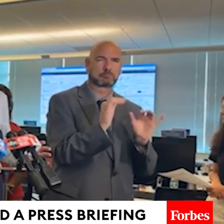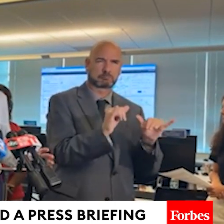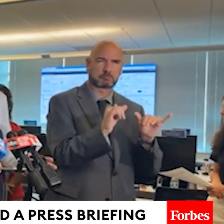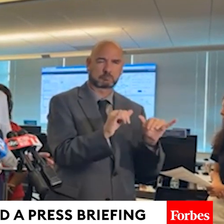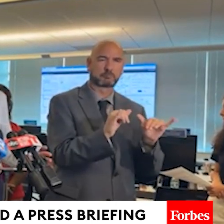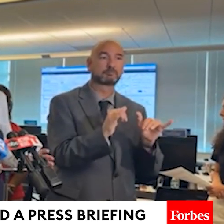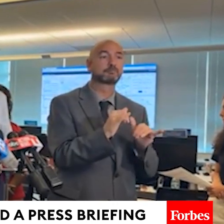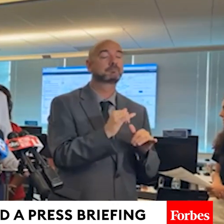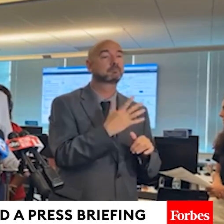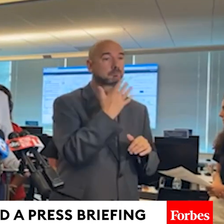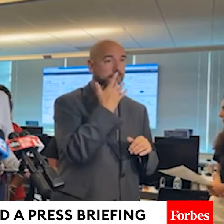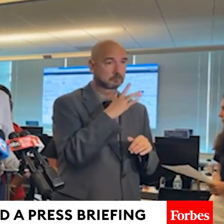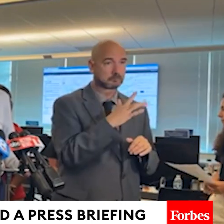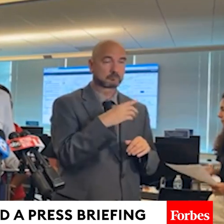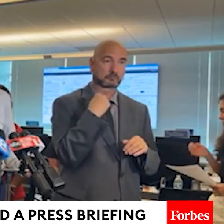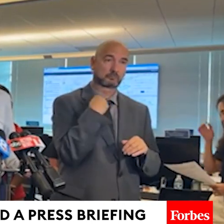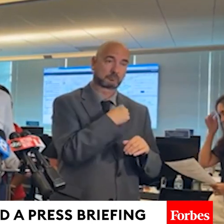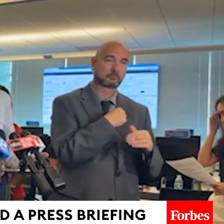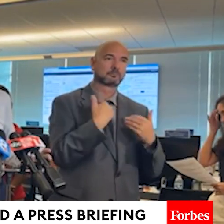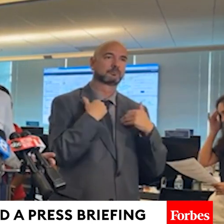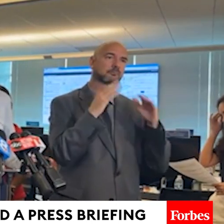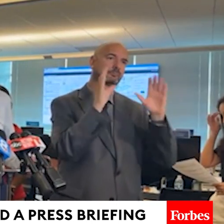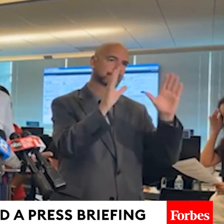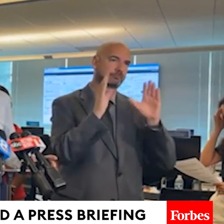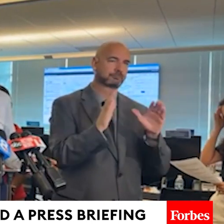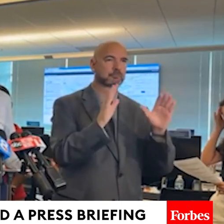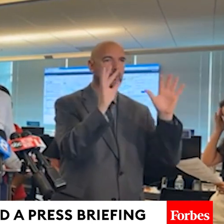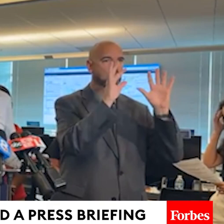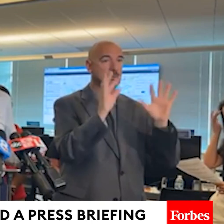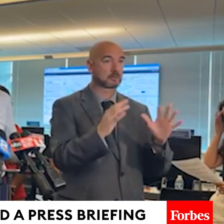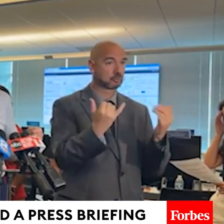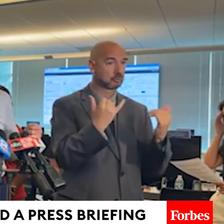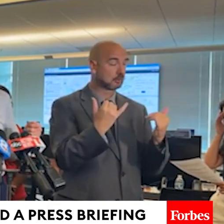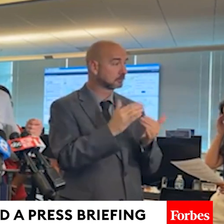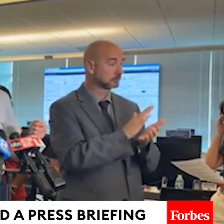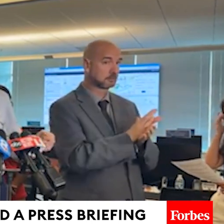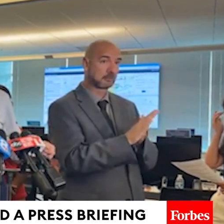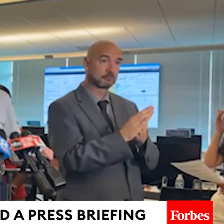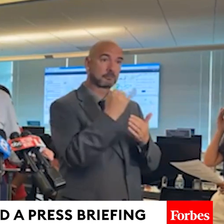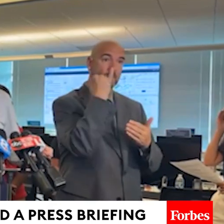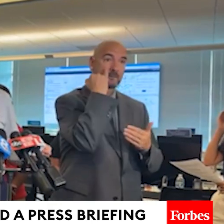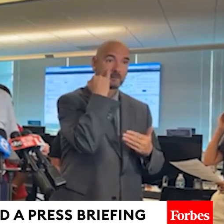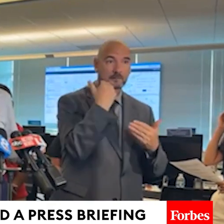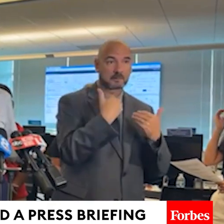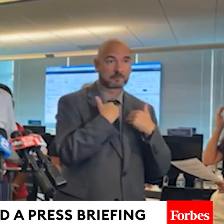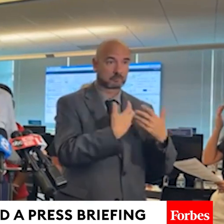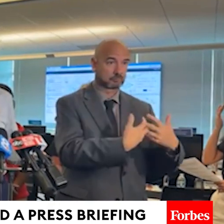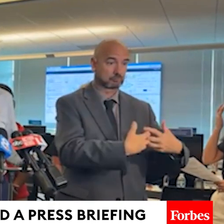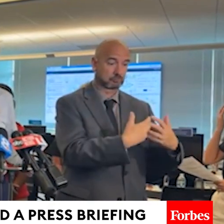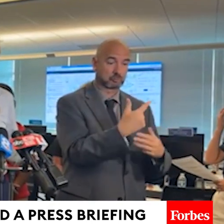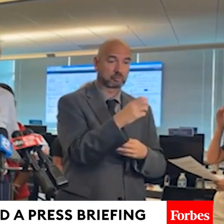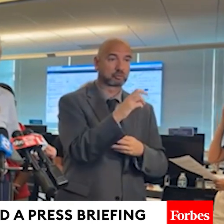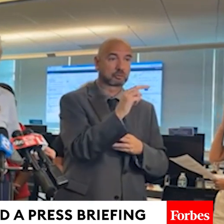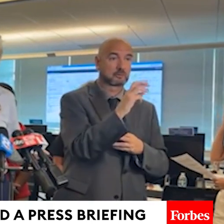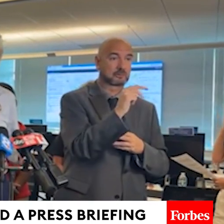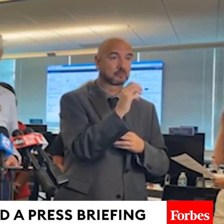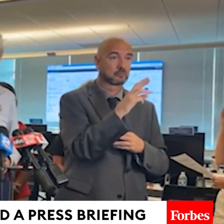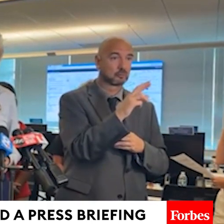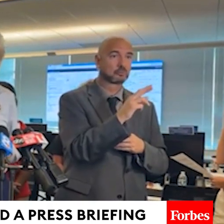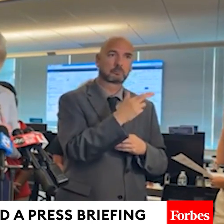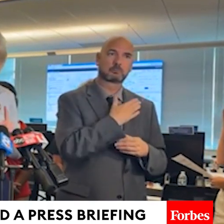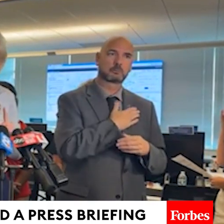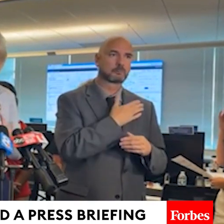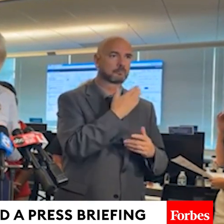have wonderful weather out, and so those with generators, just plugging in your refrigerator,